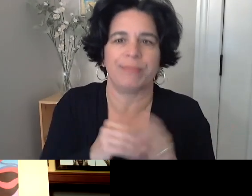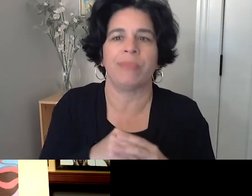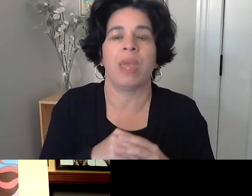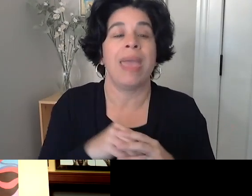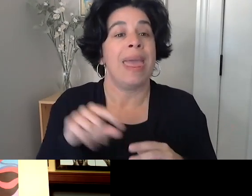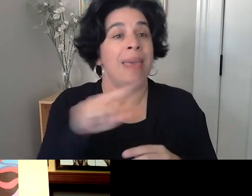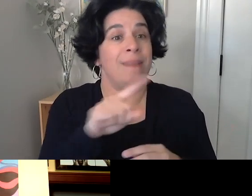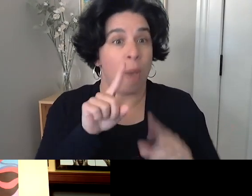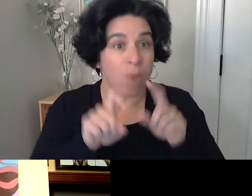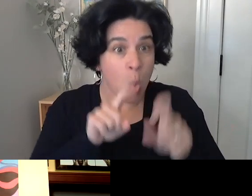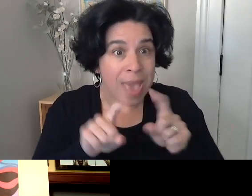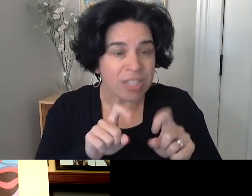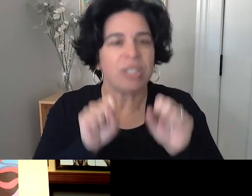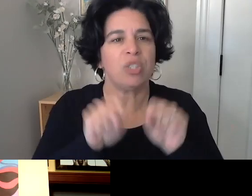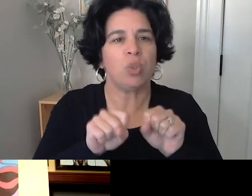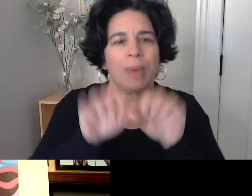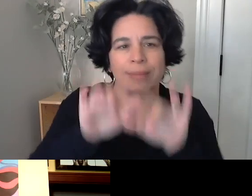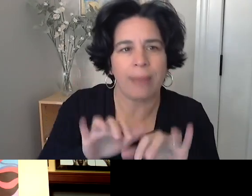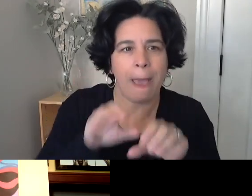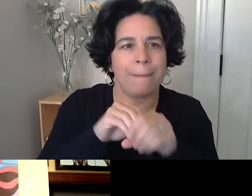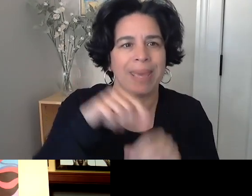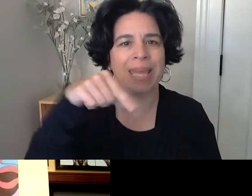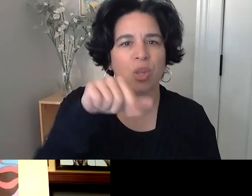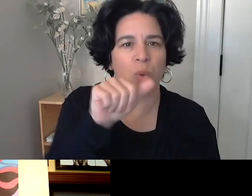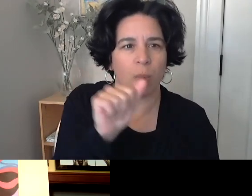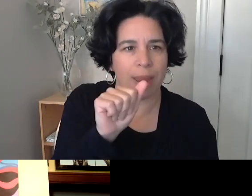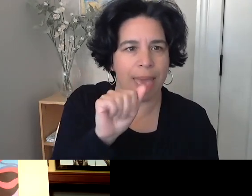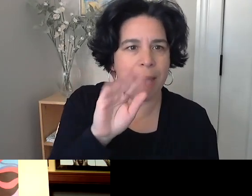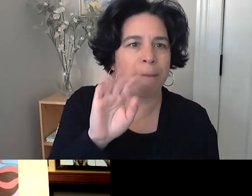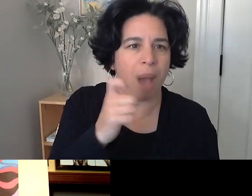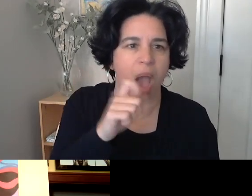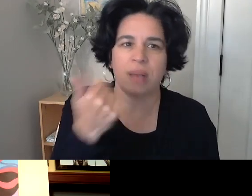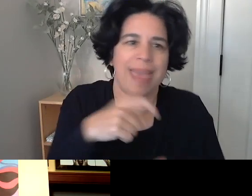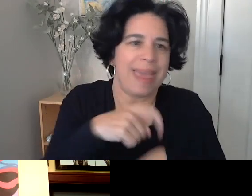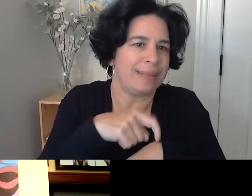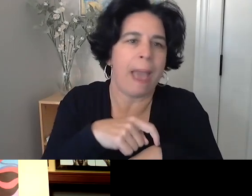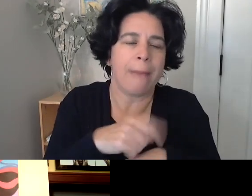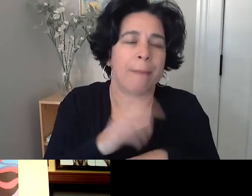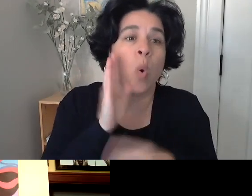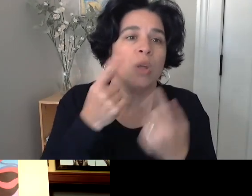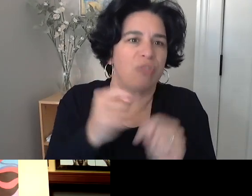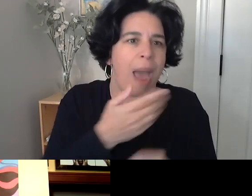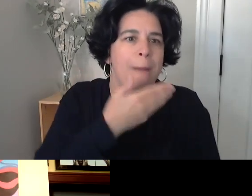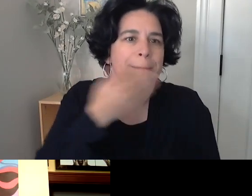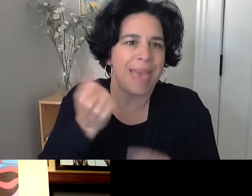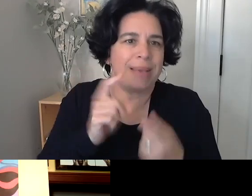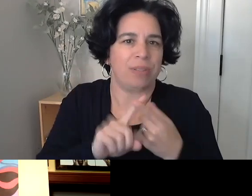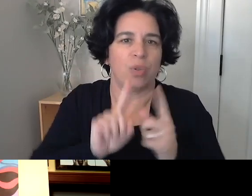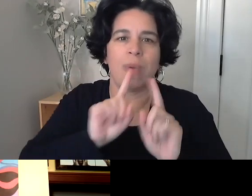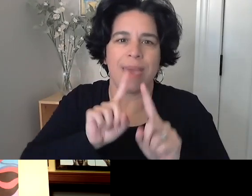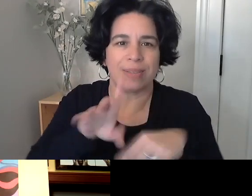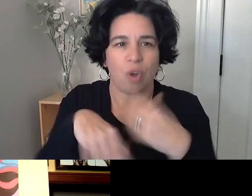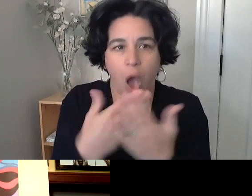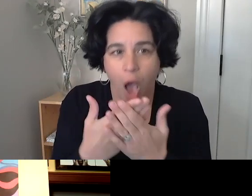mode. However, if you have a question, they can be entered into the Q&A box at any time during